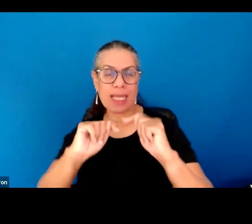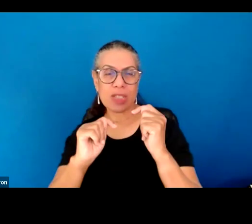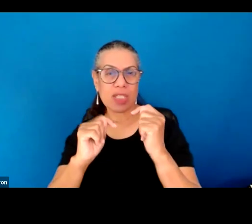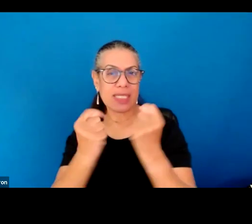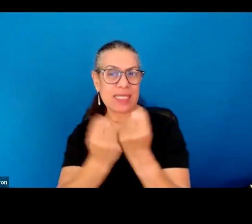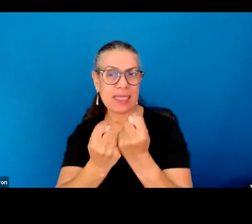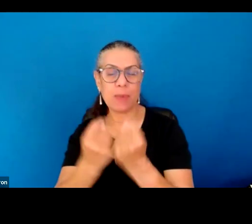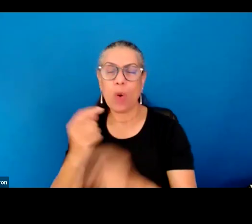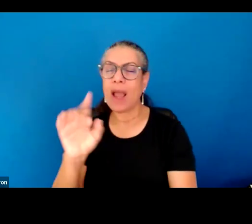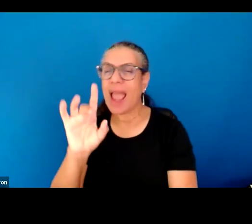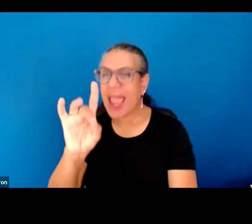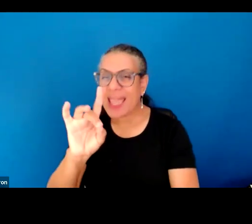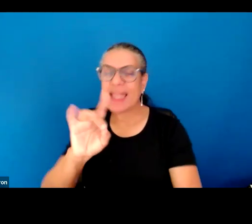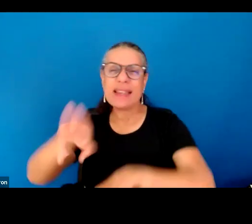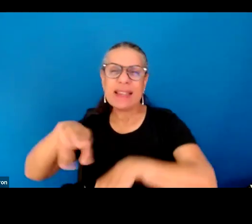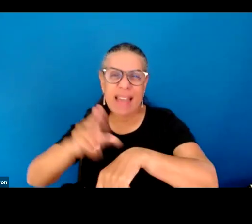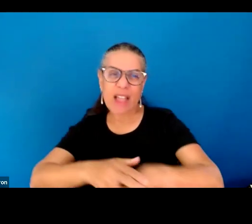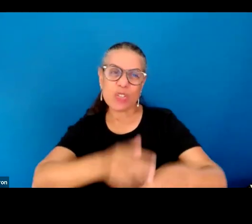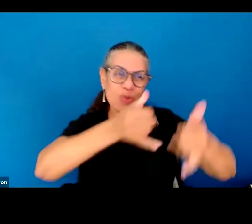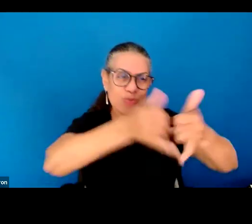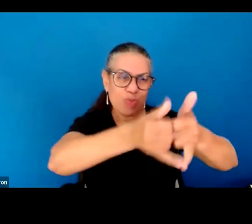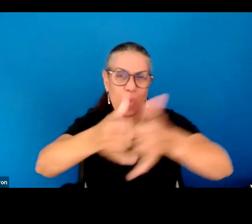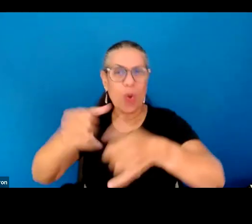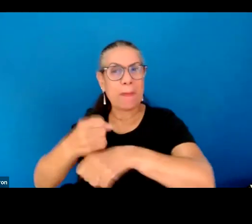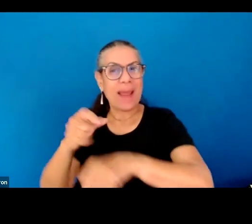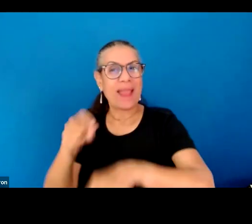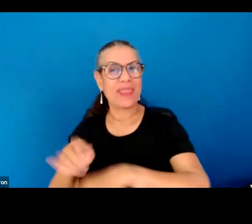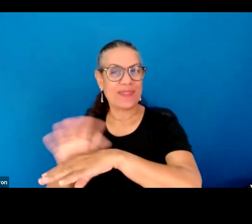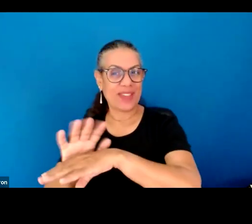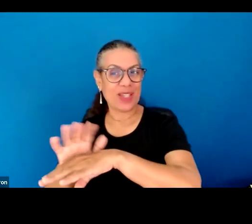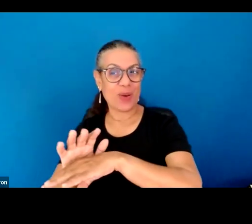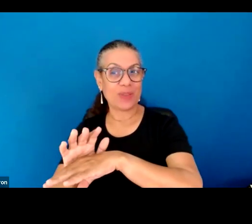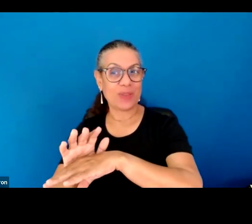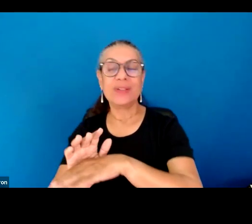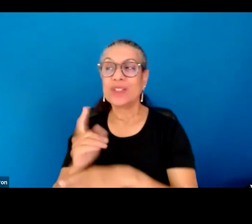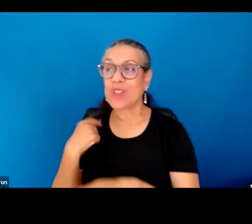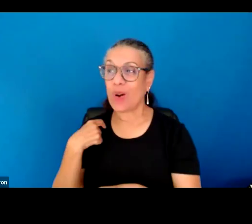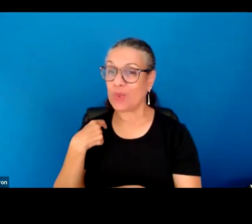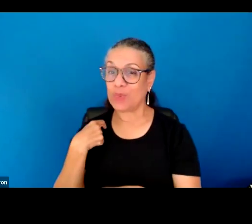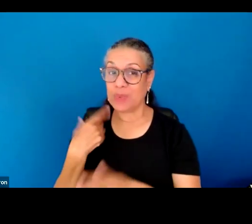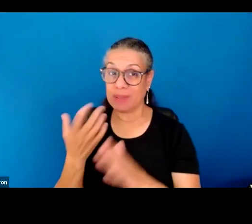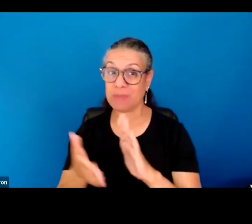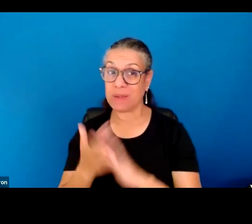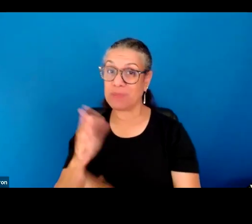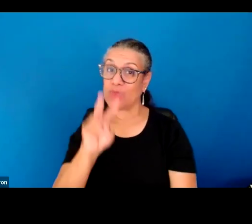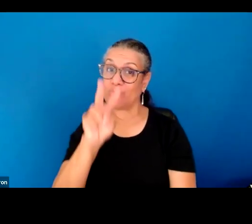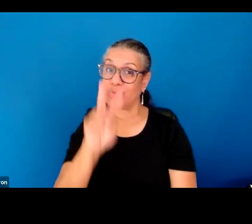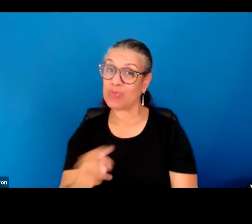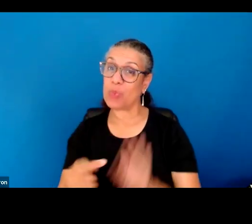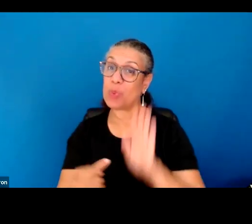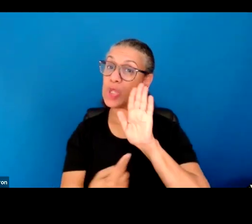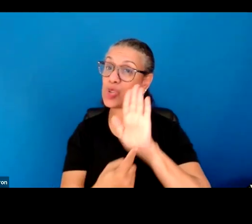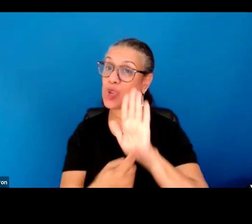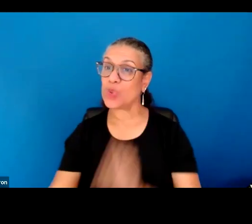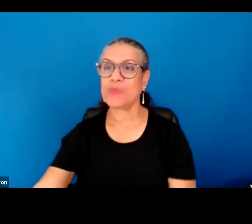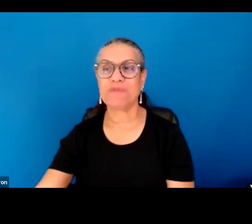national awards, I will say, has put together. And so we'd like, in lieu of the bright spots, my reading them, to be able to show you them.